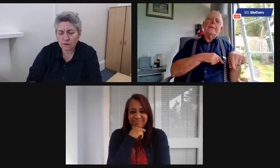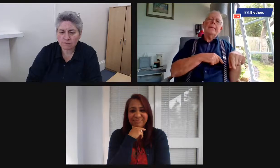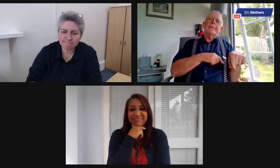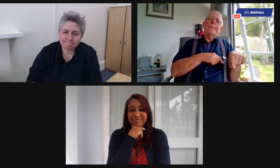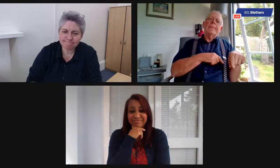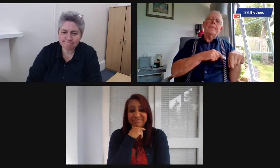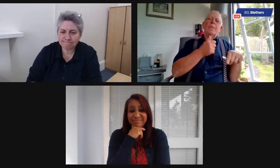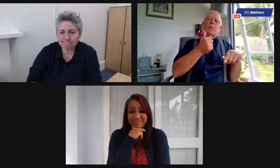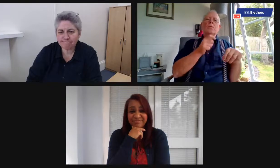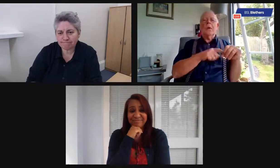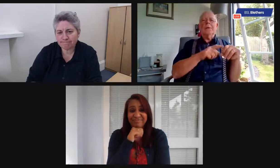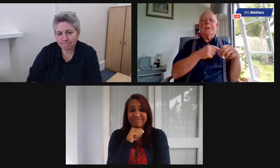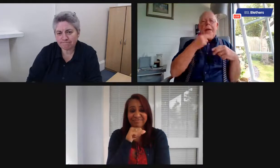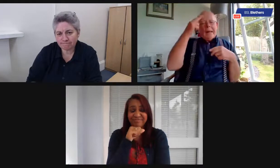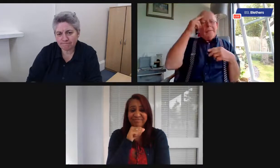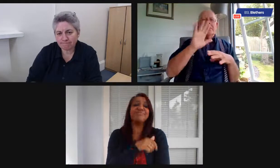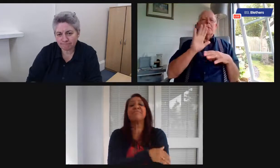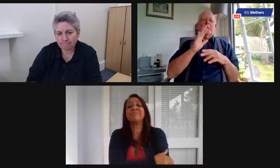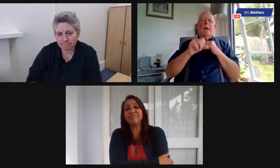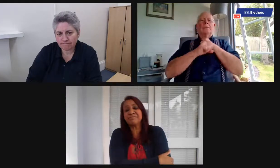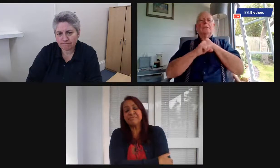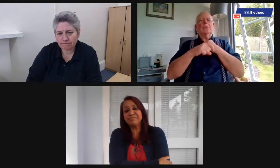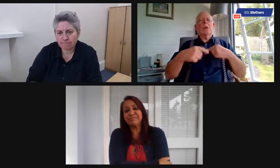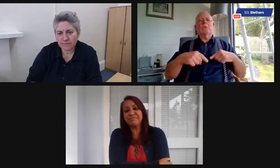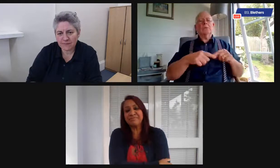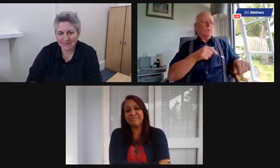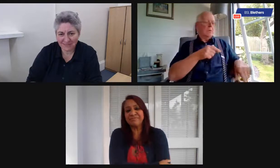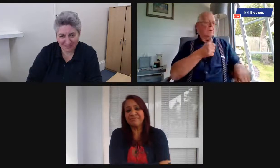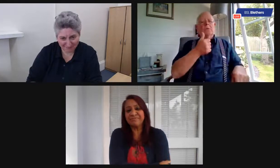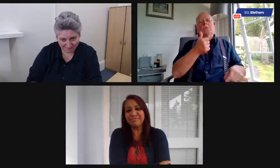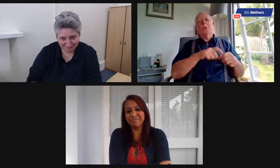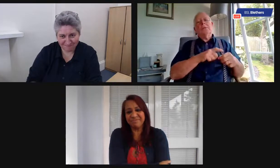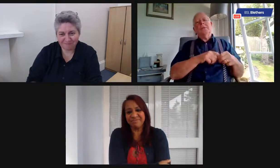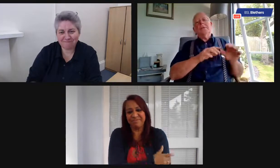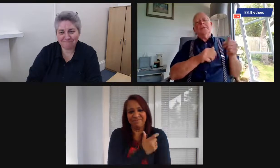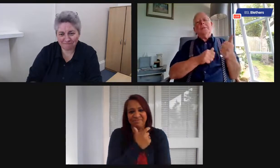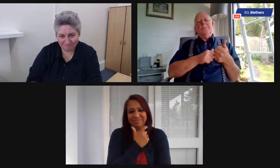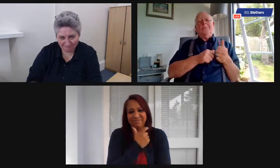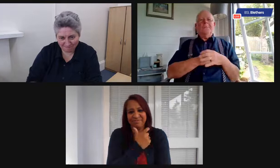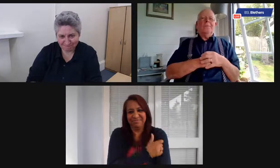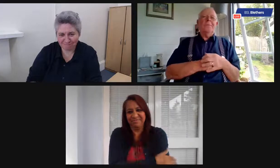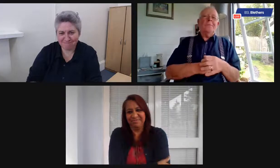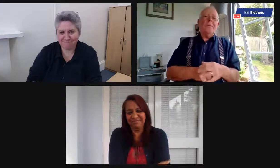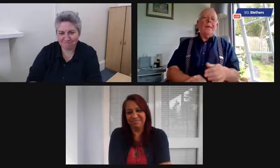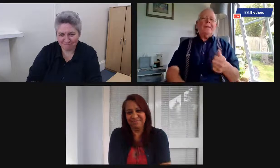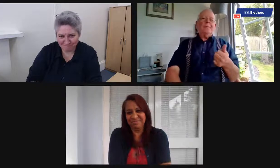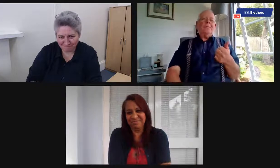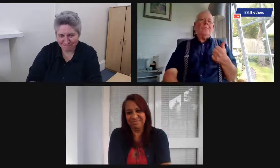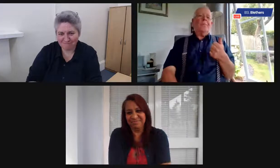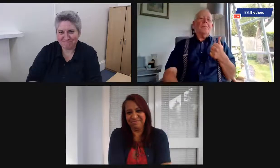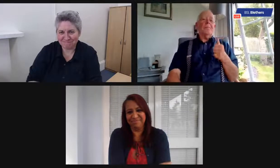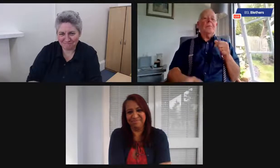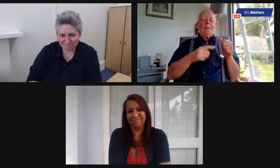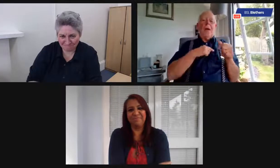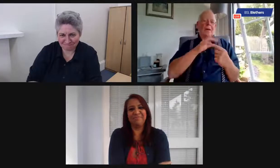I make sure it's good quality. I like a good mobile. I'm not going to advertise any particular brand, but You I like a good correct, quality Dave.